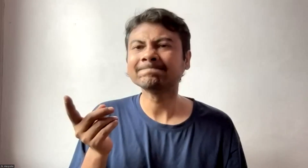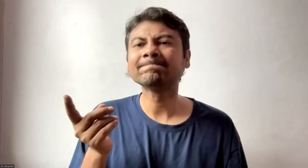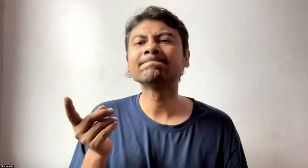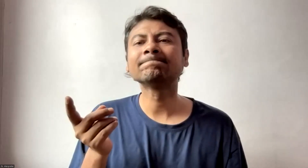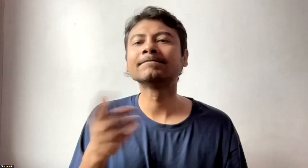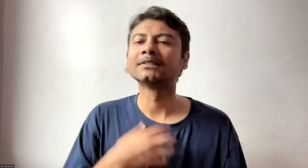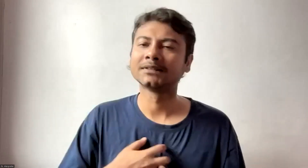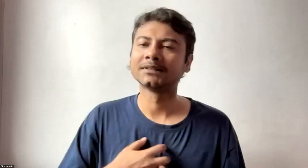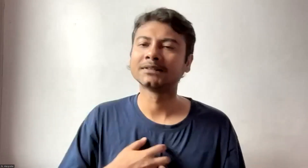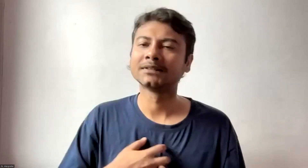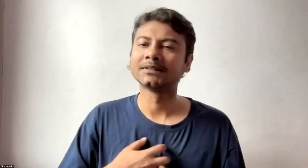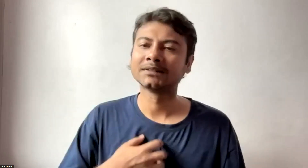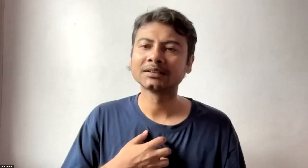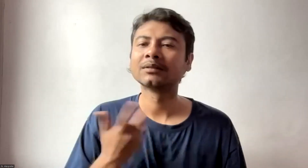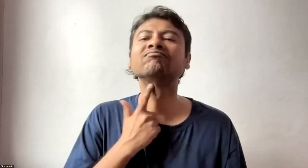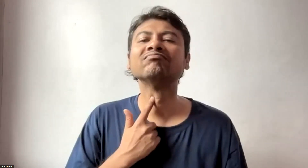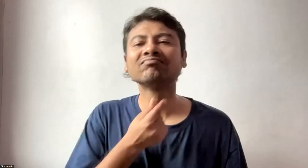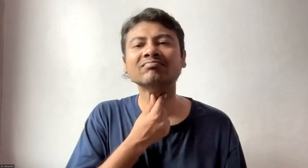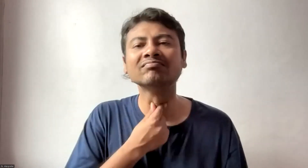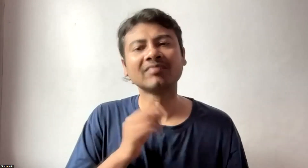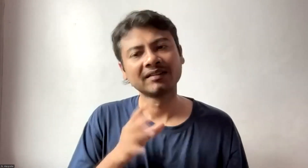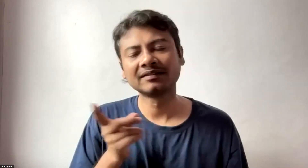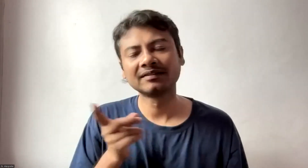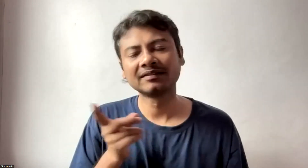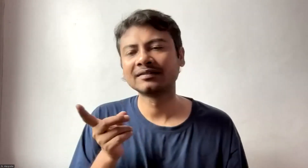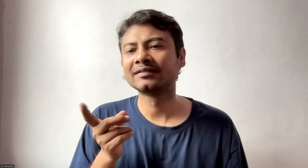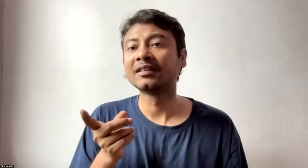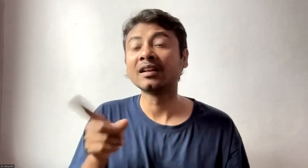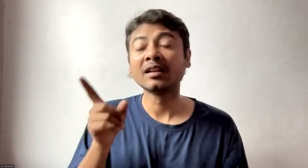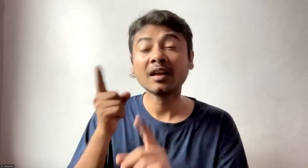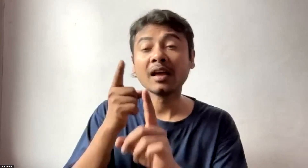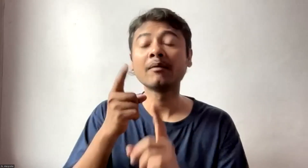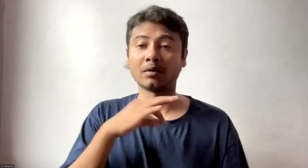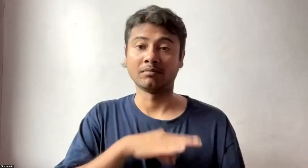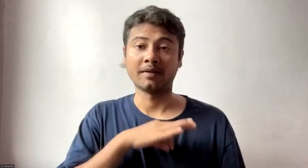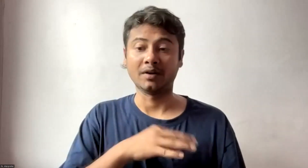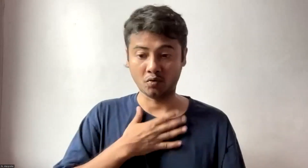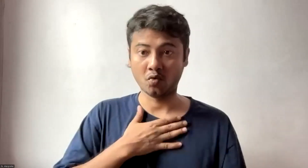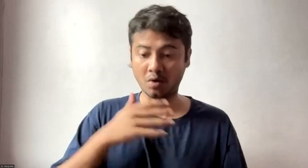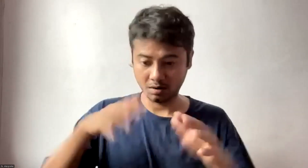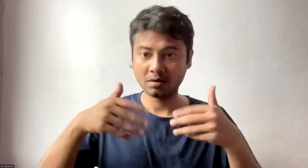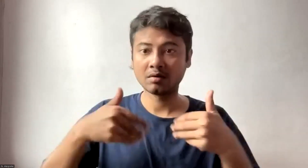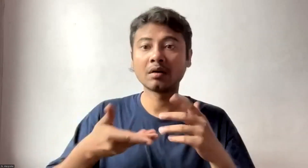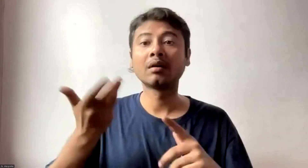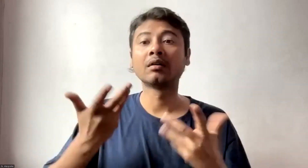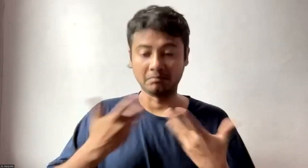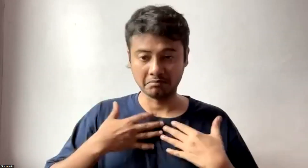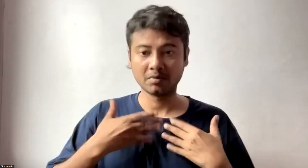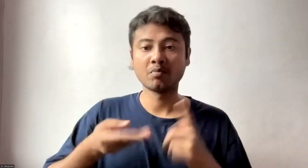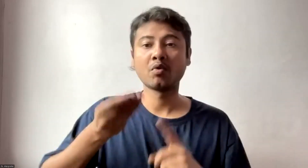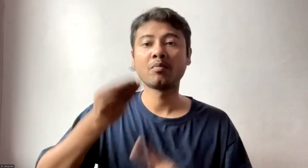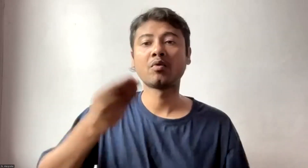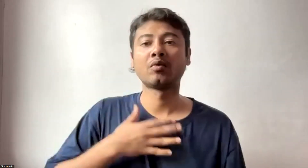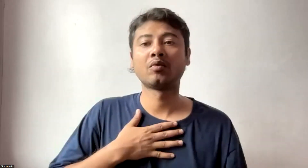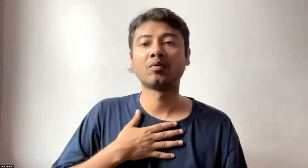So this is about these people who are mode of passion. And then in the last category, we learned about mode of ignorance. Here, these